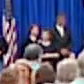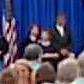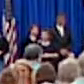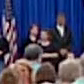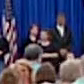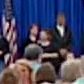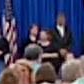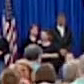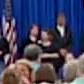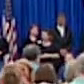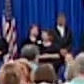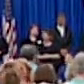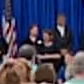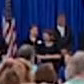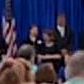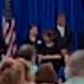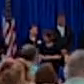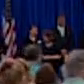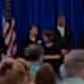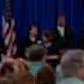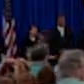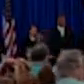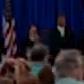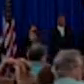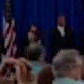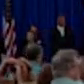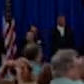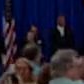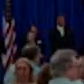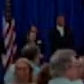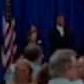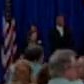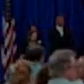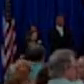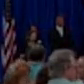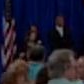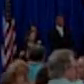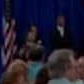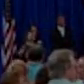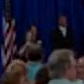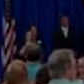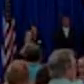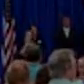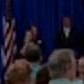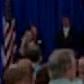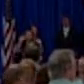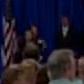Extinguish your candles.